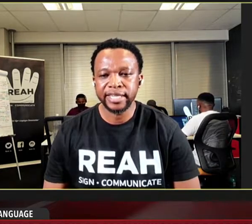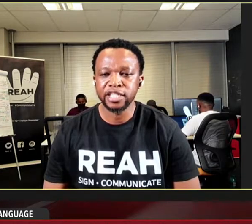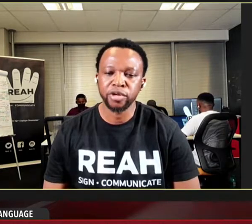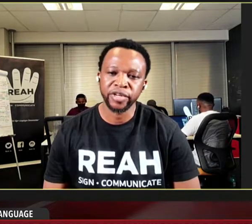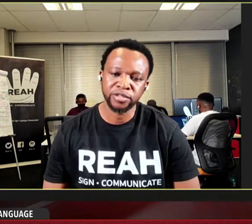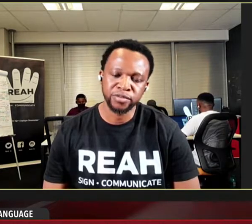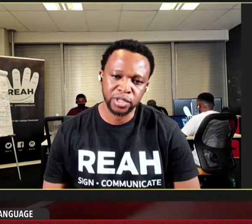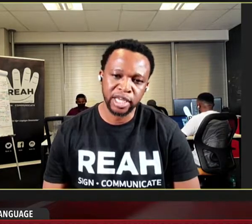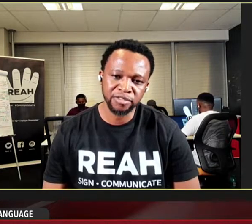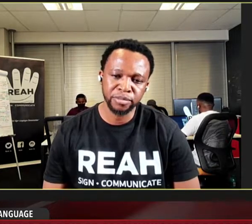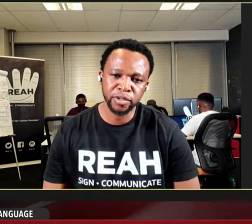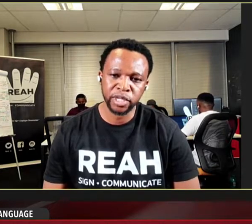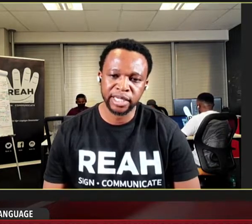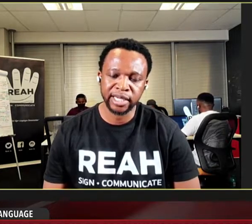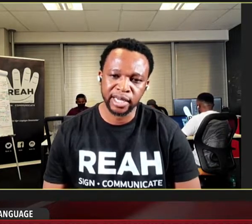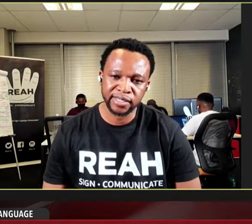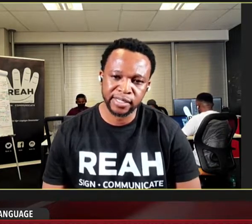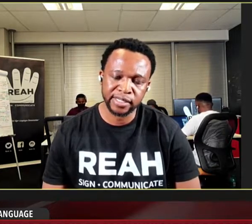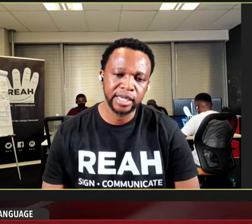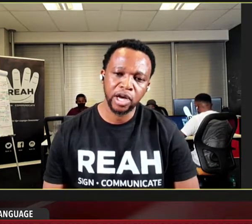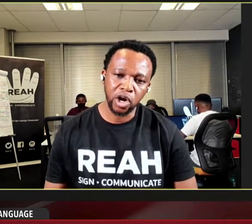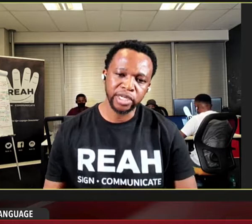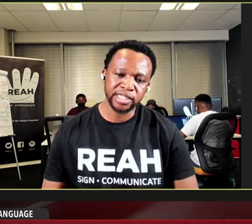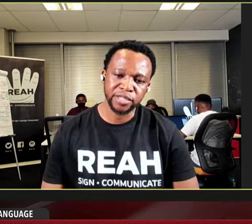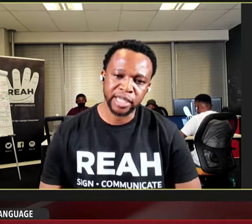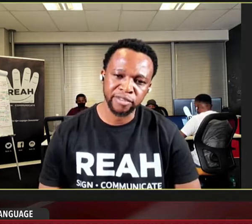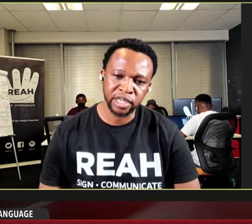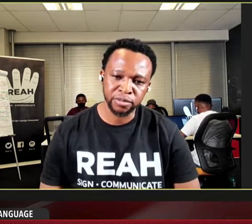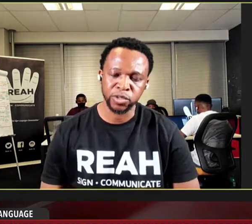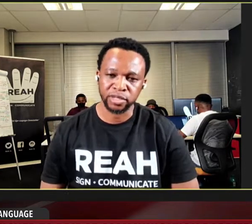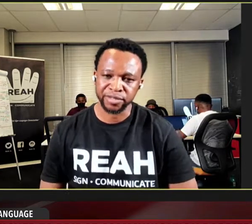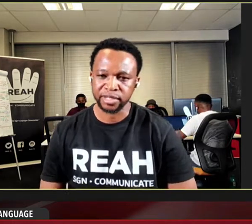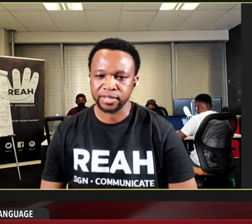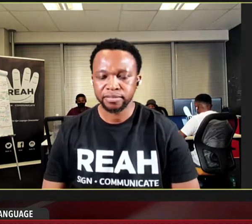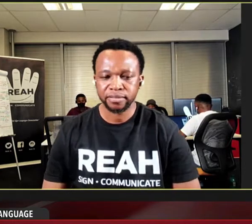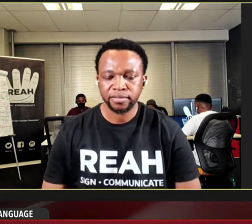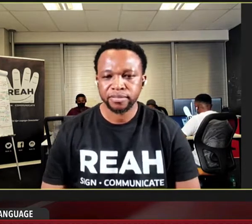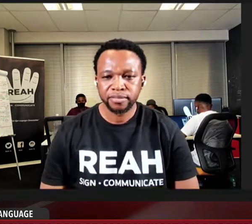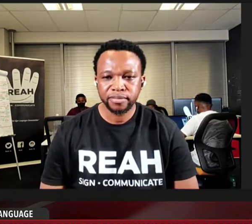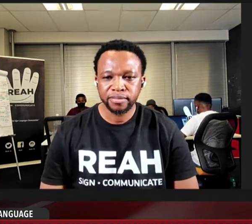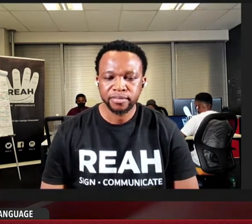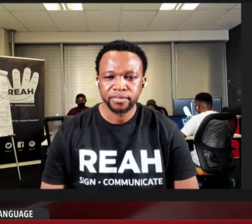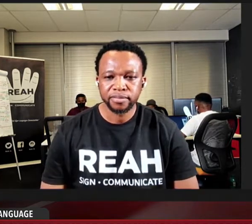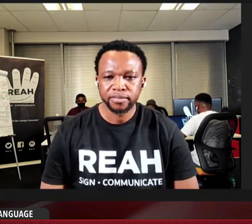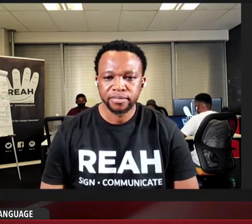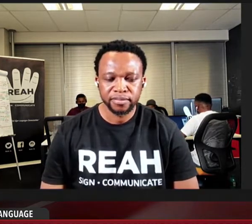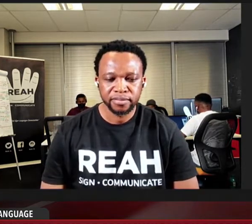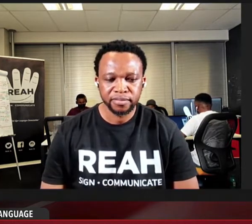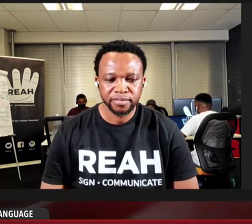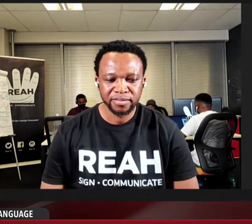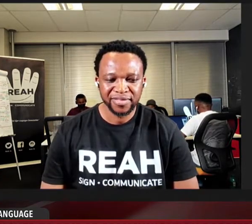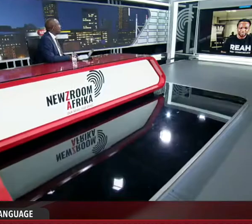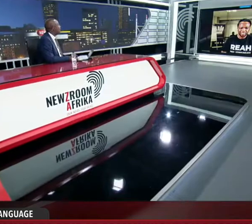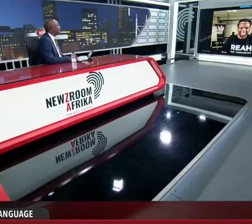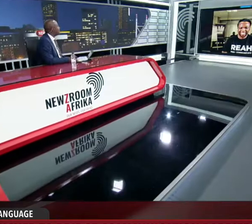service, it is provided to deaf people so that they can access all the services that are available to South Africans. Well, wonder, it's a wonder. I mean, I'm sitting here and I'm going,